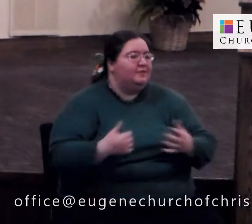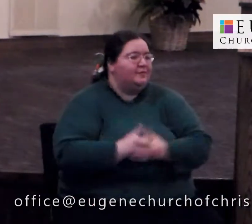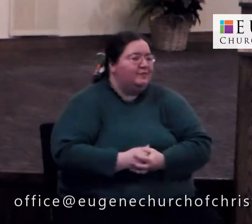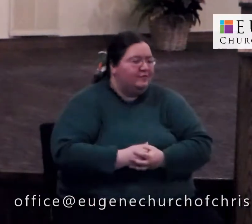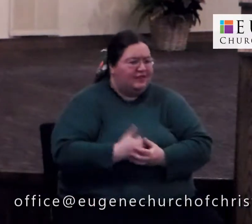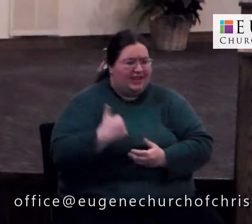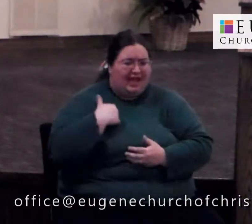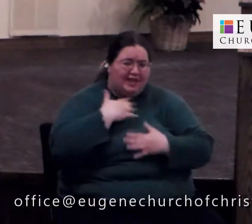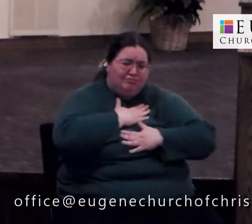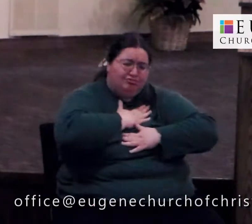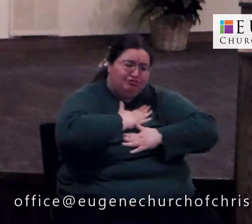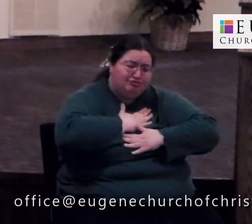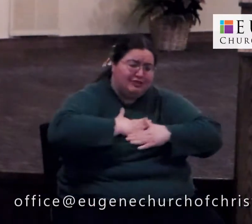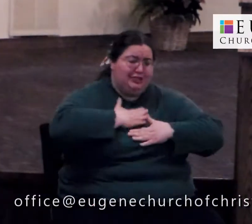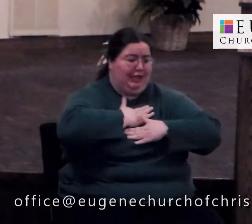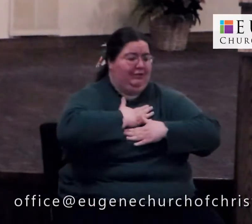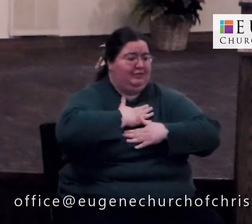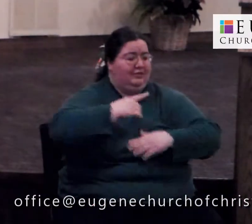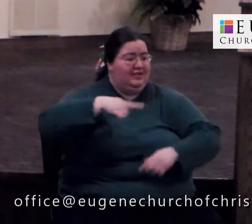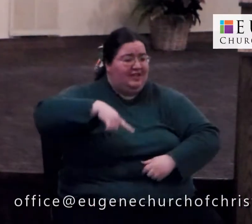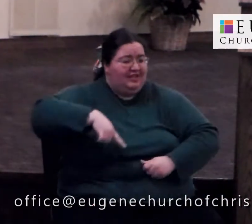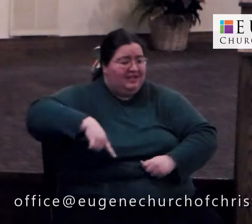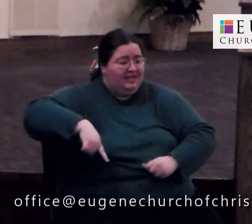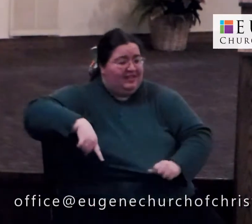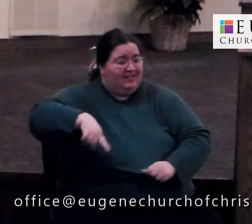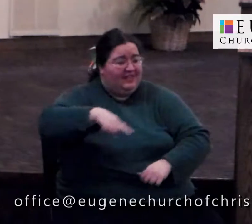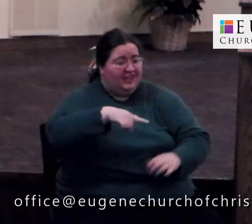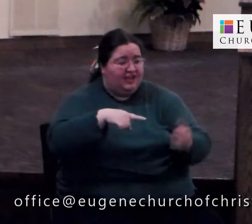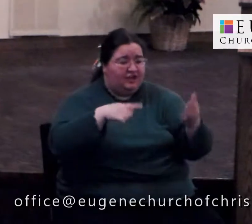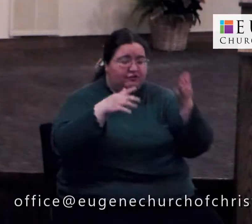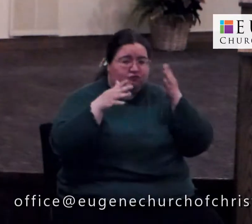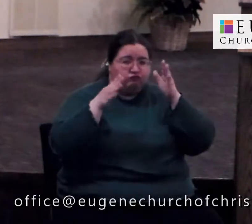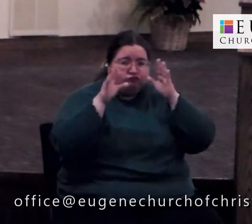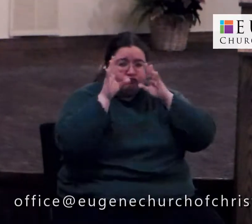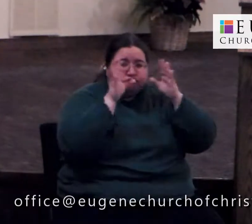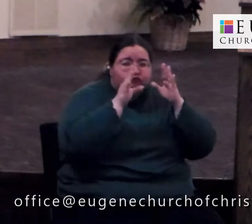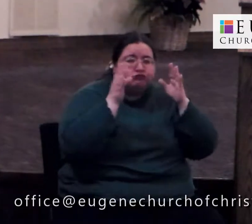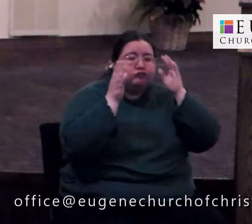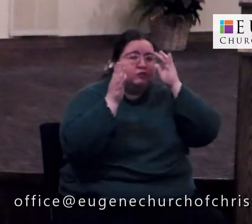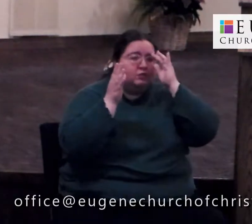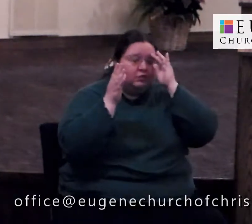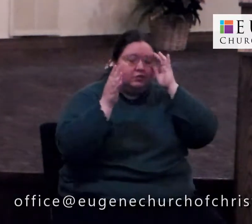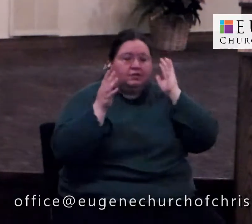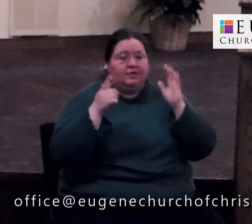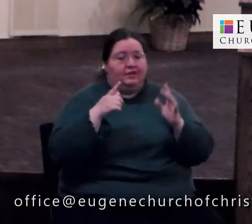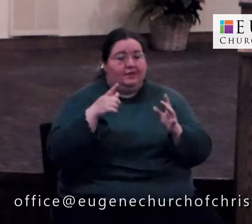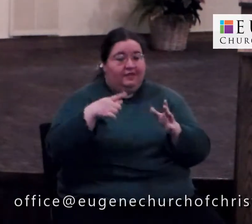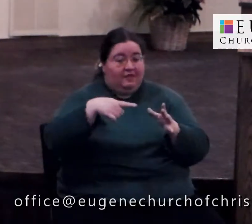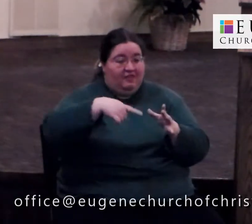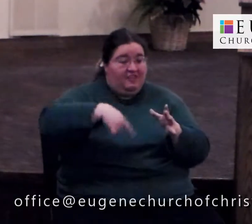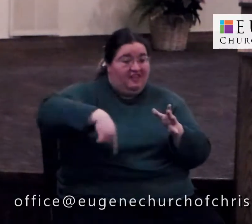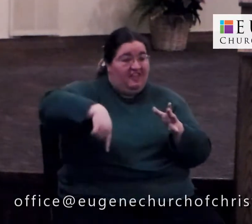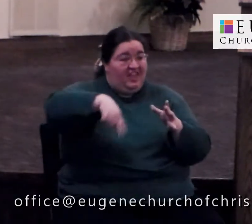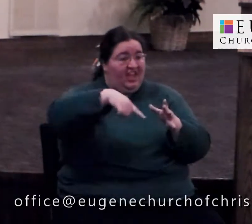would be shocked to find out that there are very few individual decisions that come out of that room. There are very few individual decisions that come out